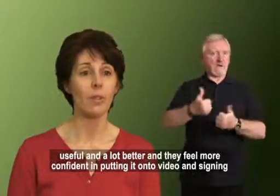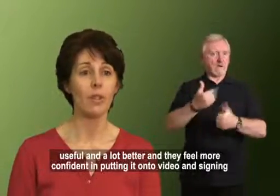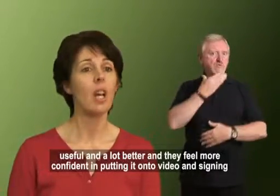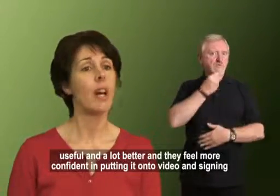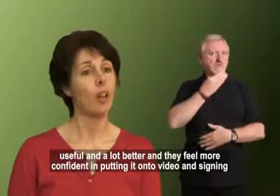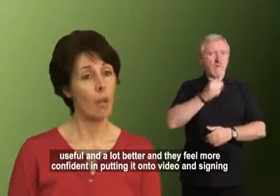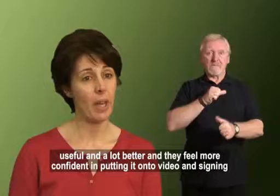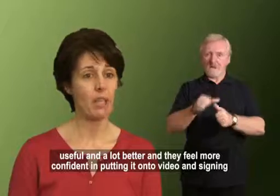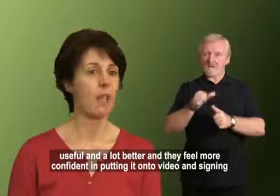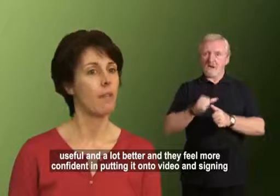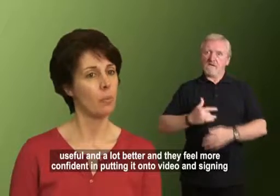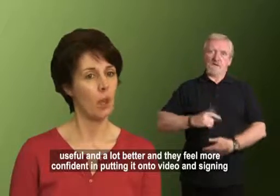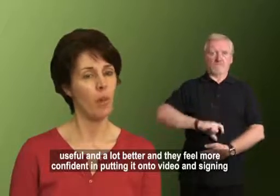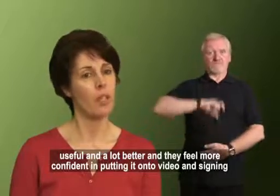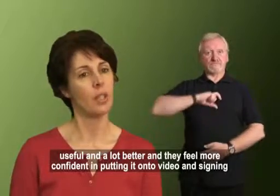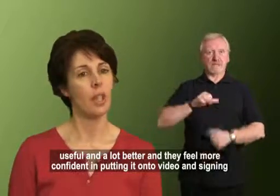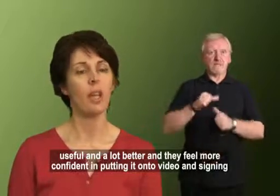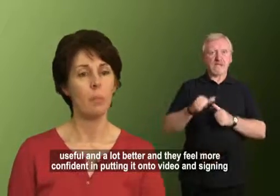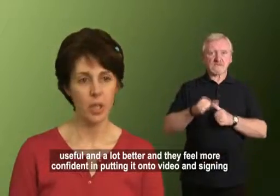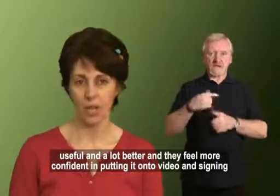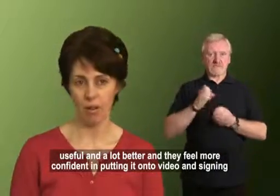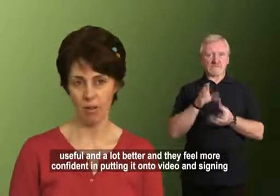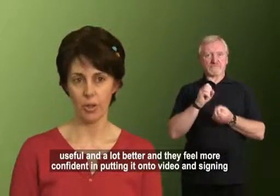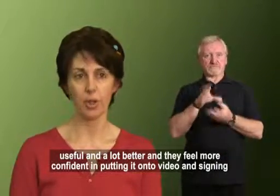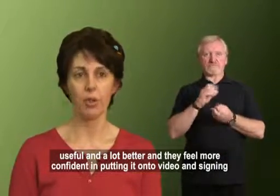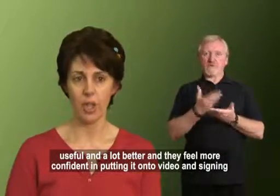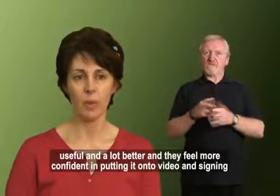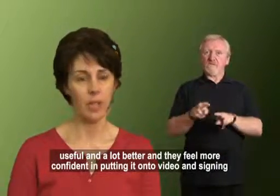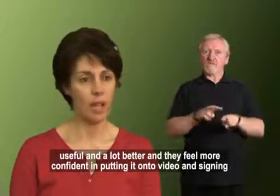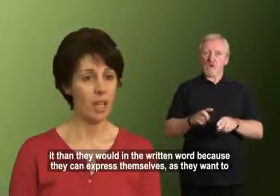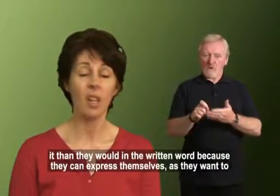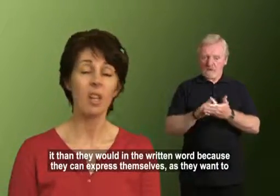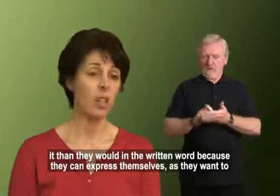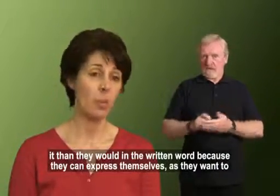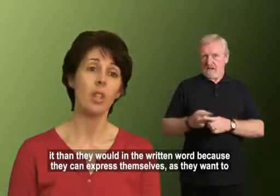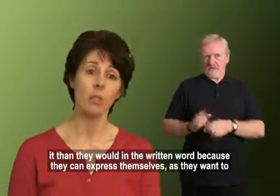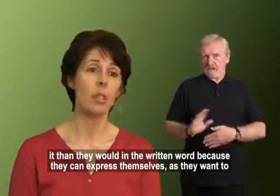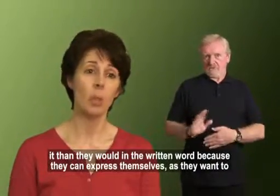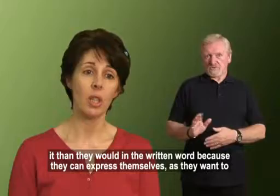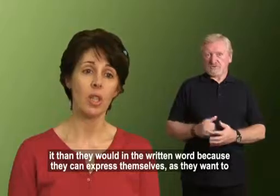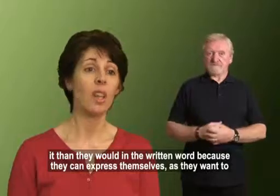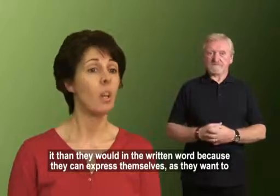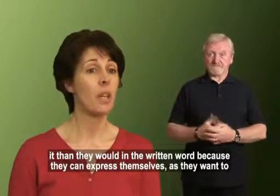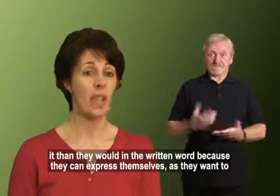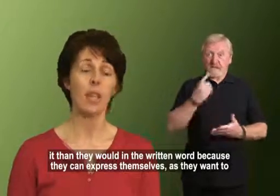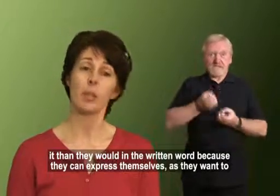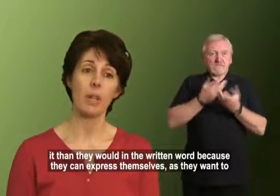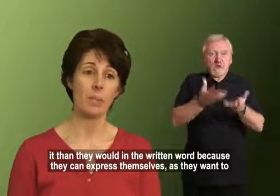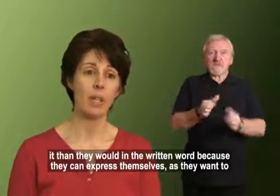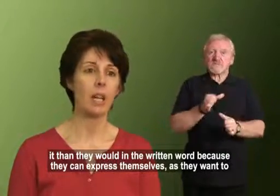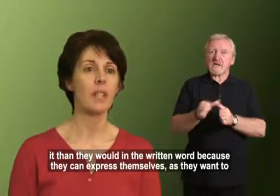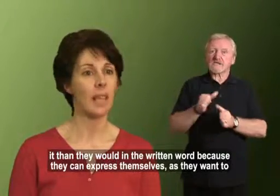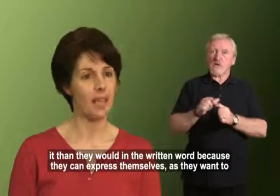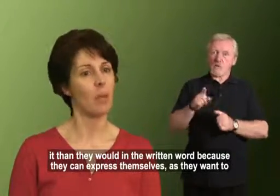very useful and a lot better, and they feel more confident in putting it onto video and signing it than they would in the written word, because they can